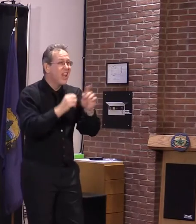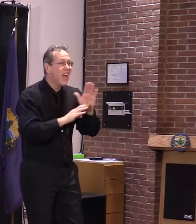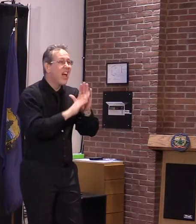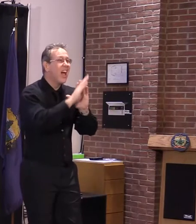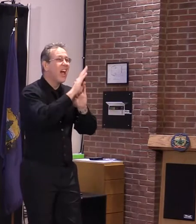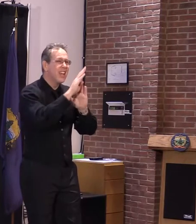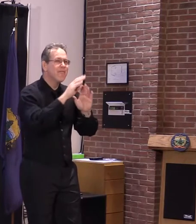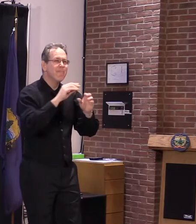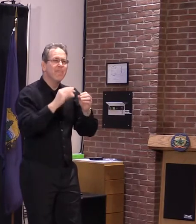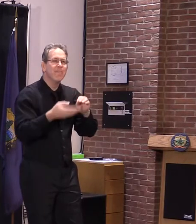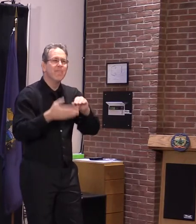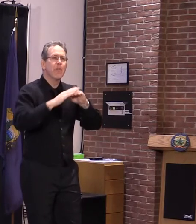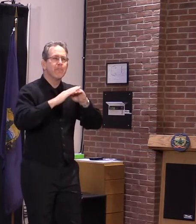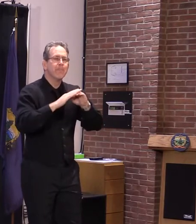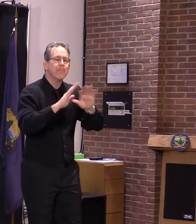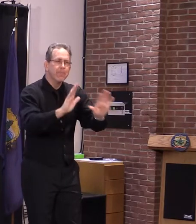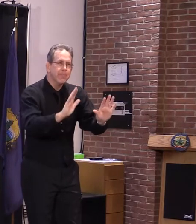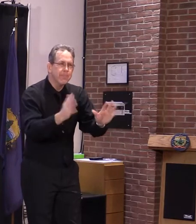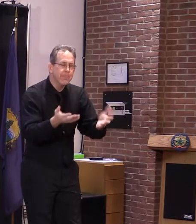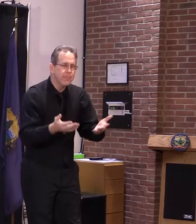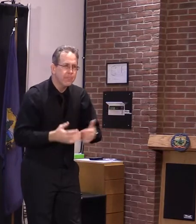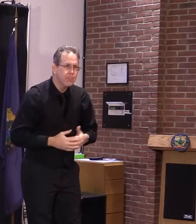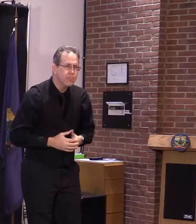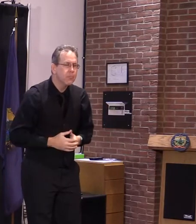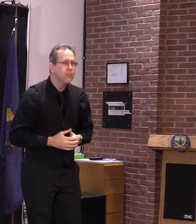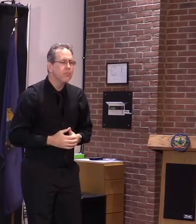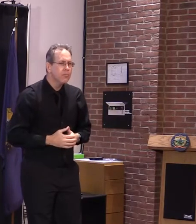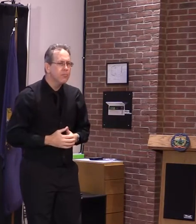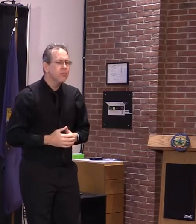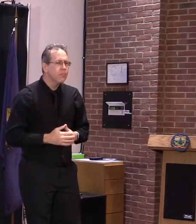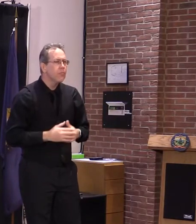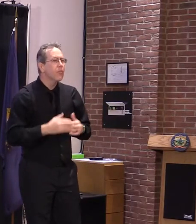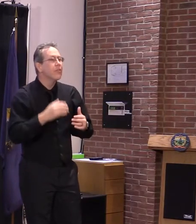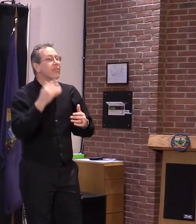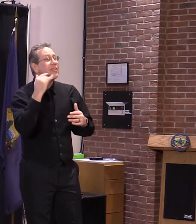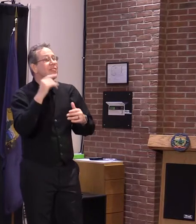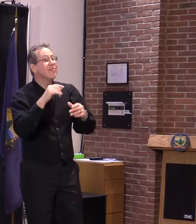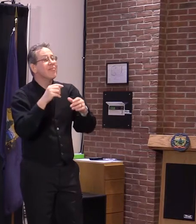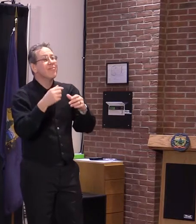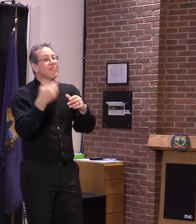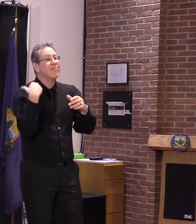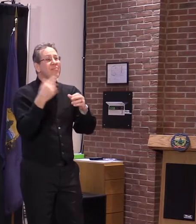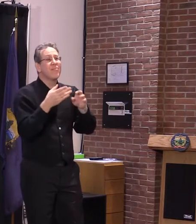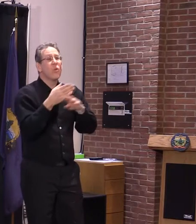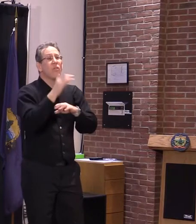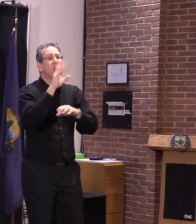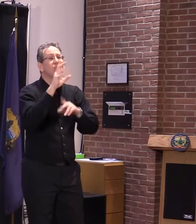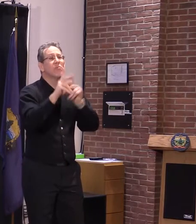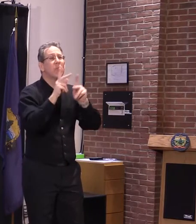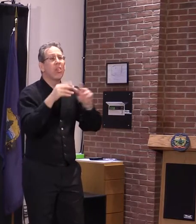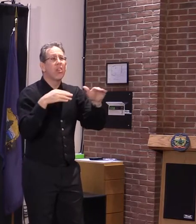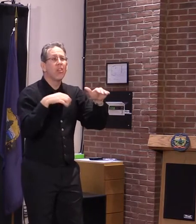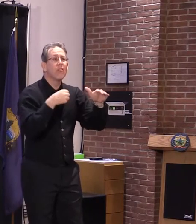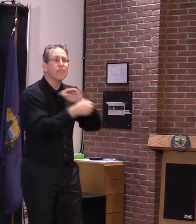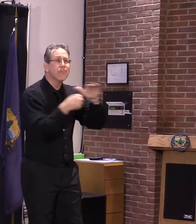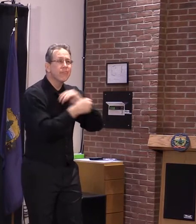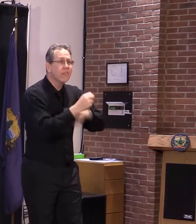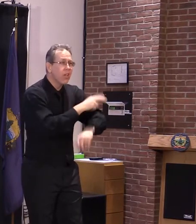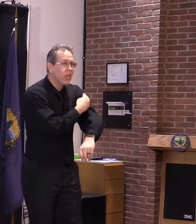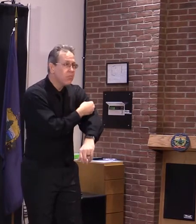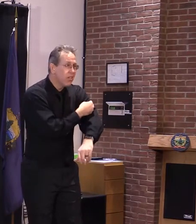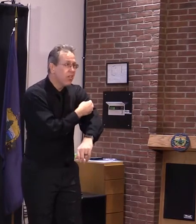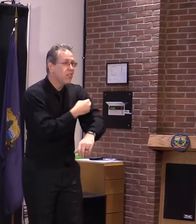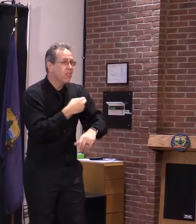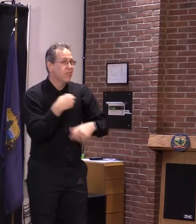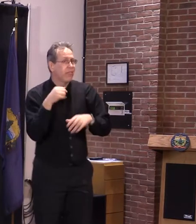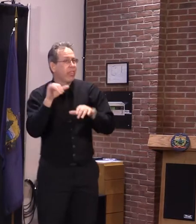in our hospital figures overall. We're still reporting over 100 people in the hospital and have been for about 11 days. But we do